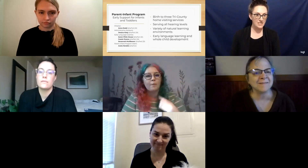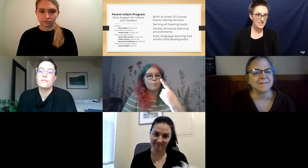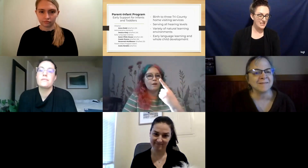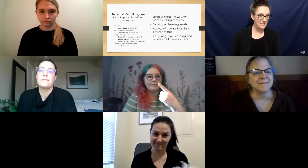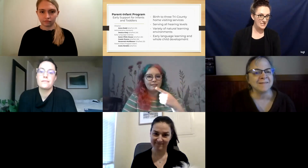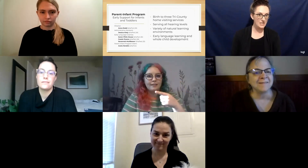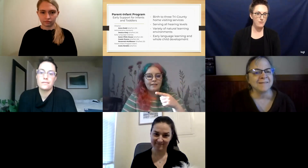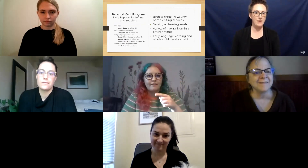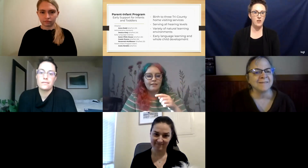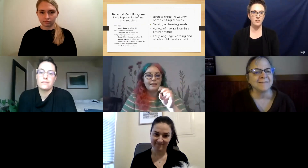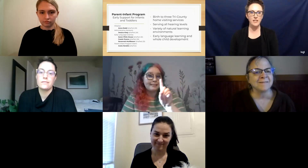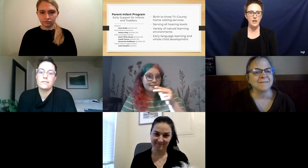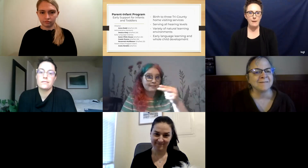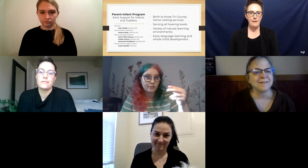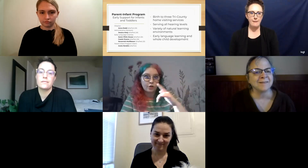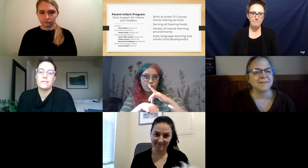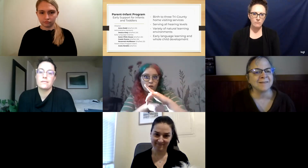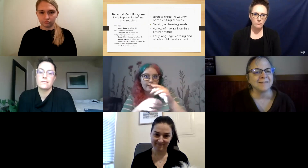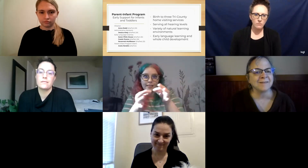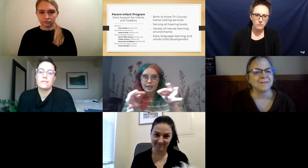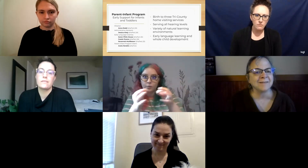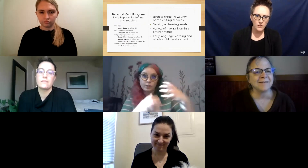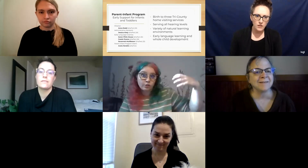name sign is like this up on my colorful hair.